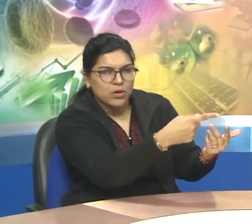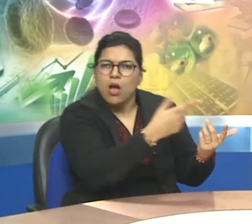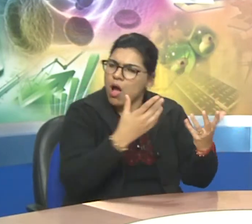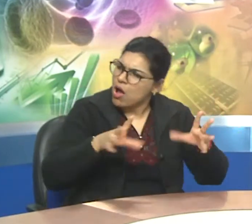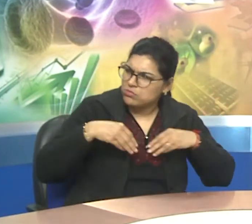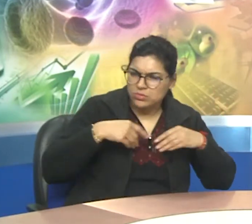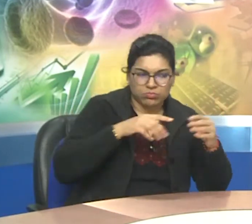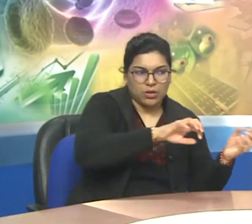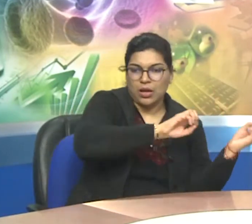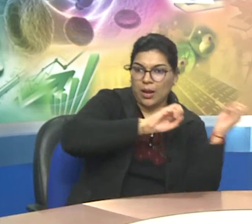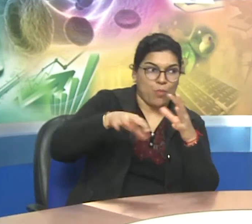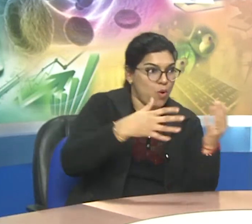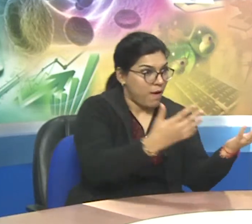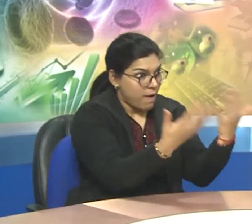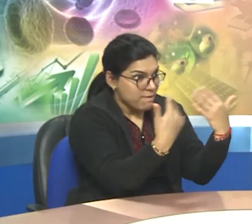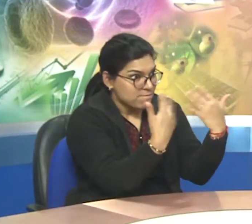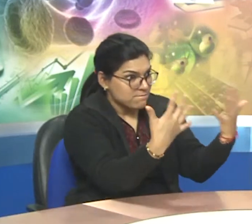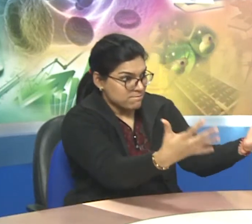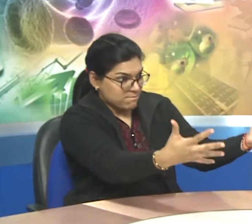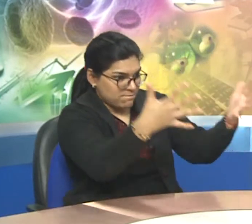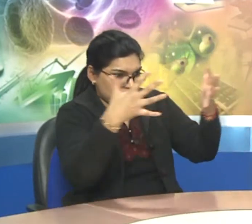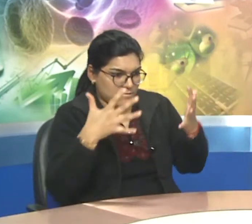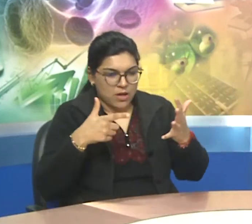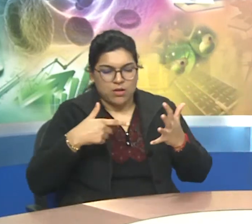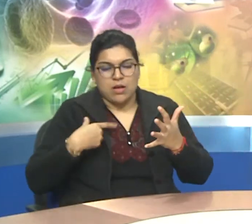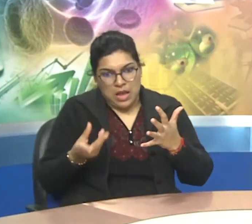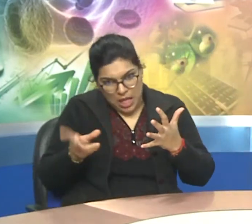rather than new pulp for their paper mills.